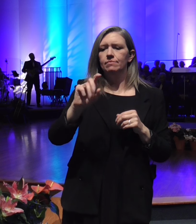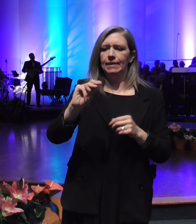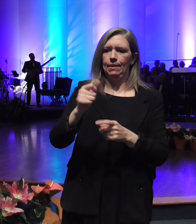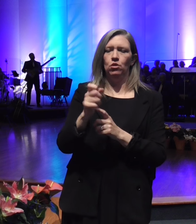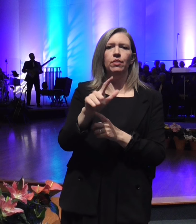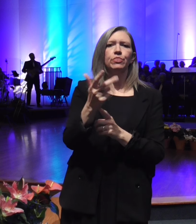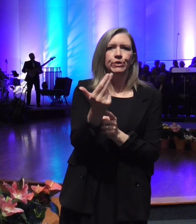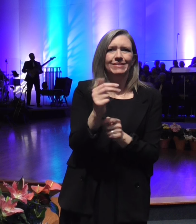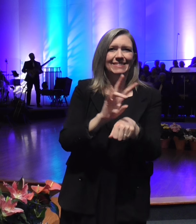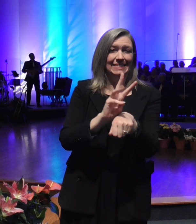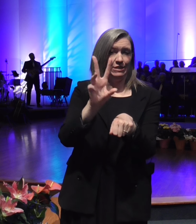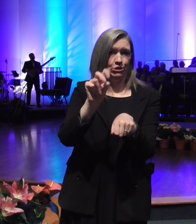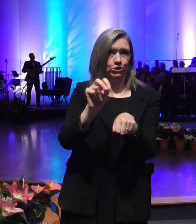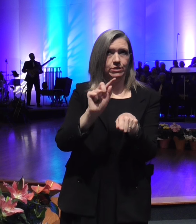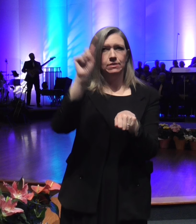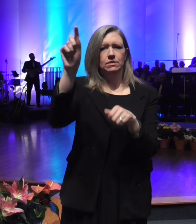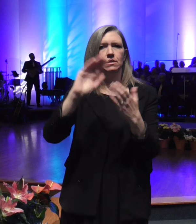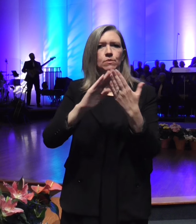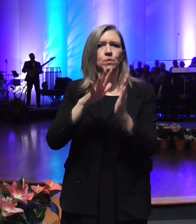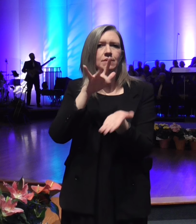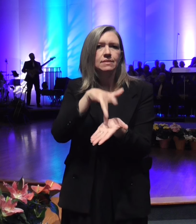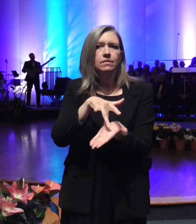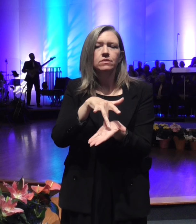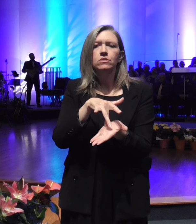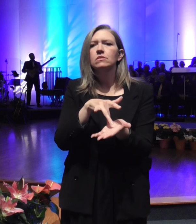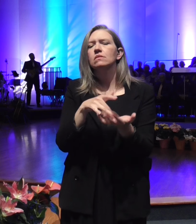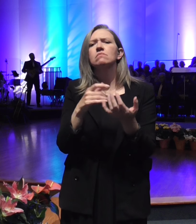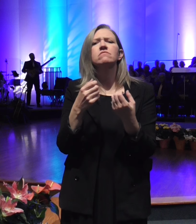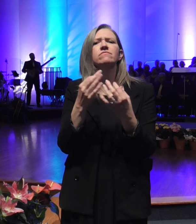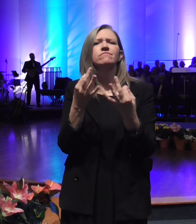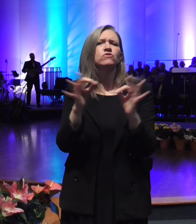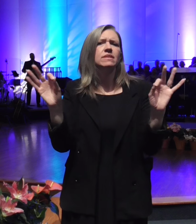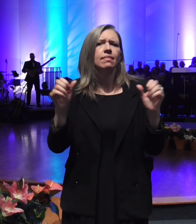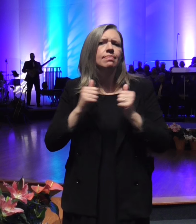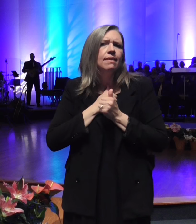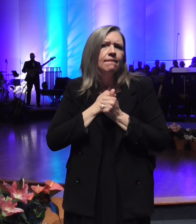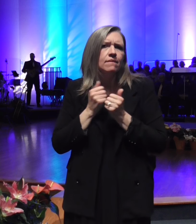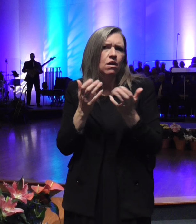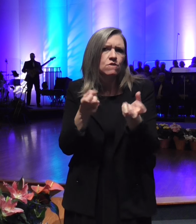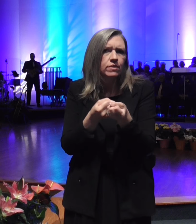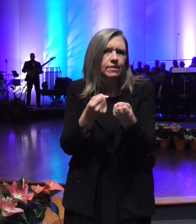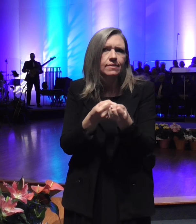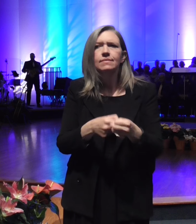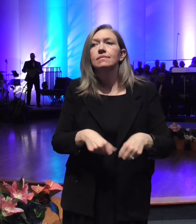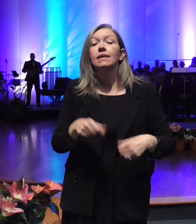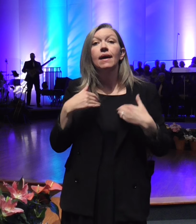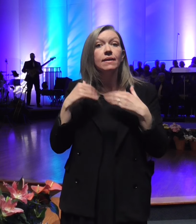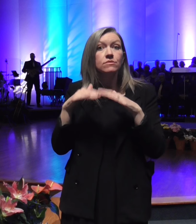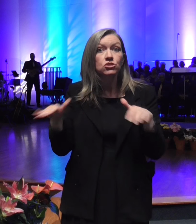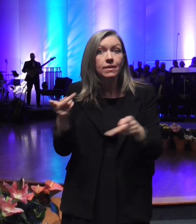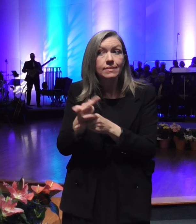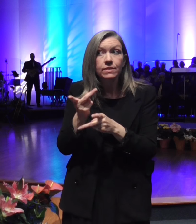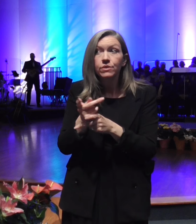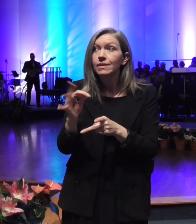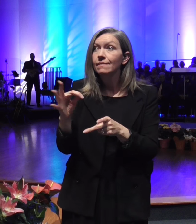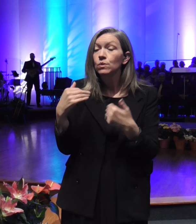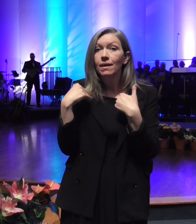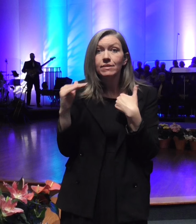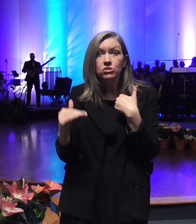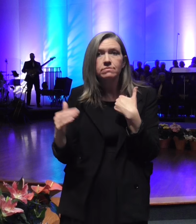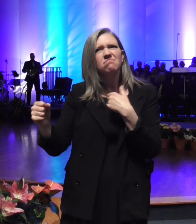in the community center. It's on a love offering basis. All are welcome. And we have childcare. So if you've got a little one, feel free to come and let them be